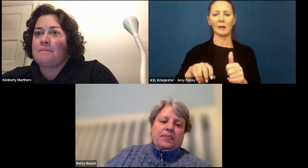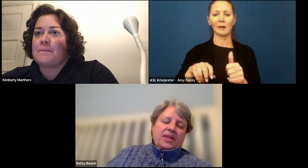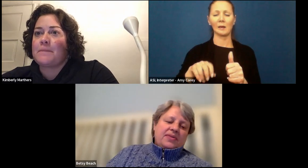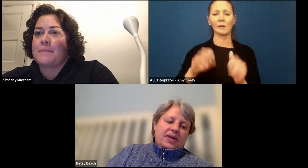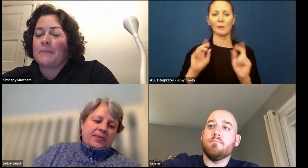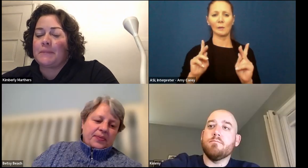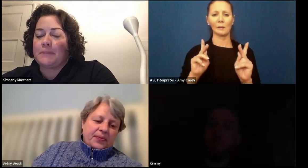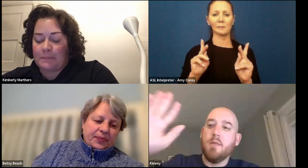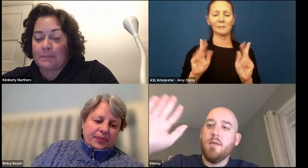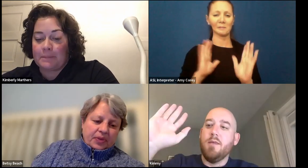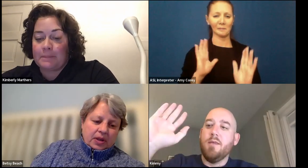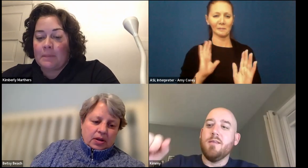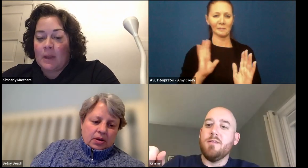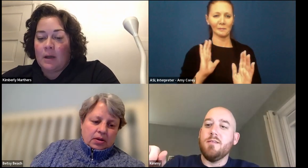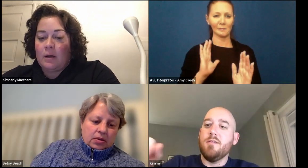All right, that's fine.